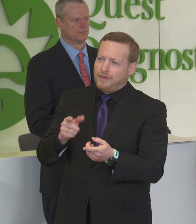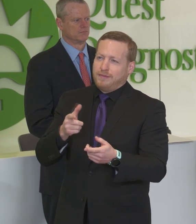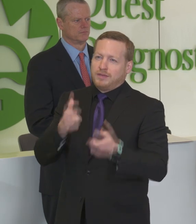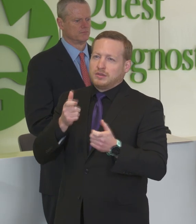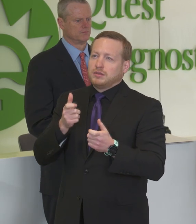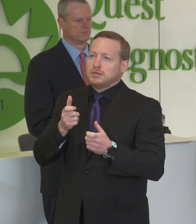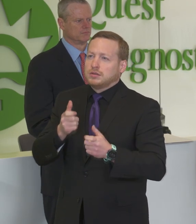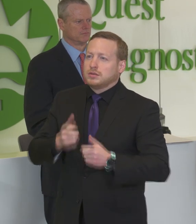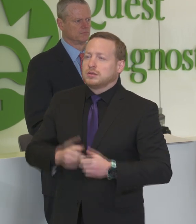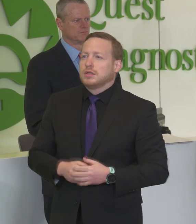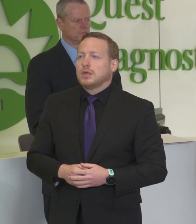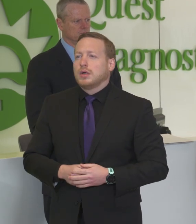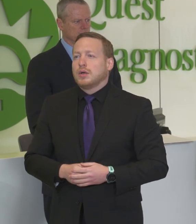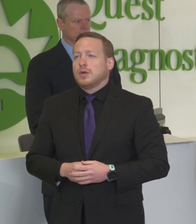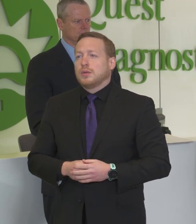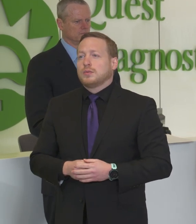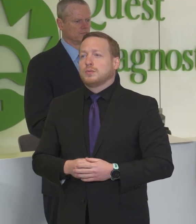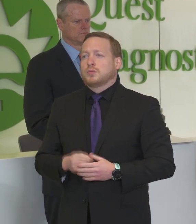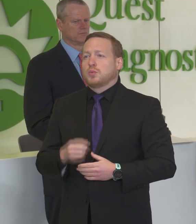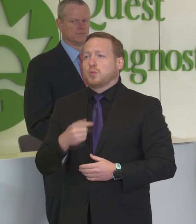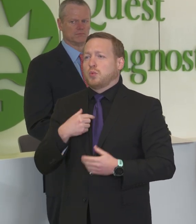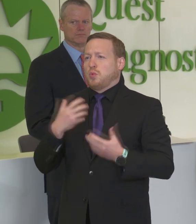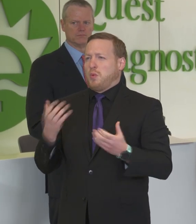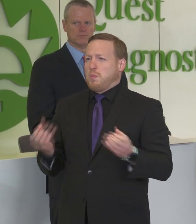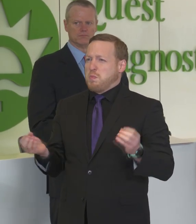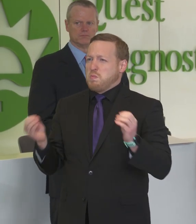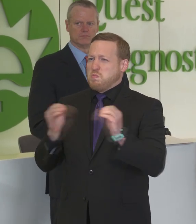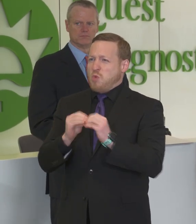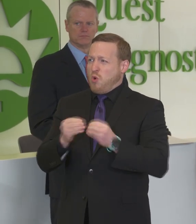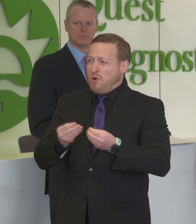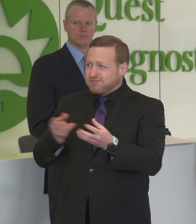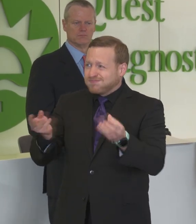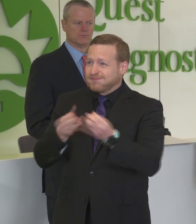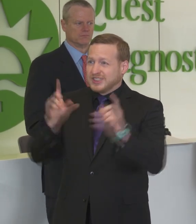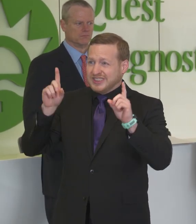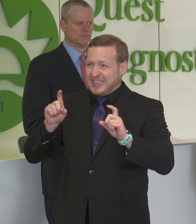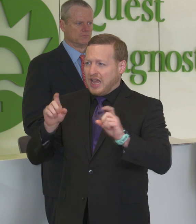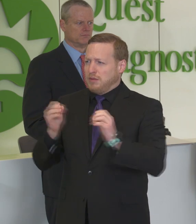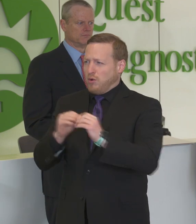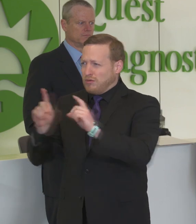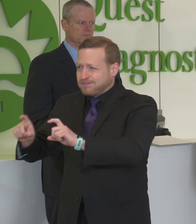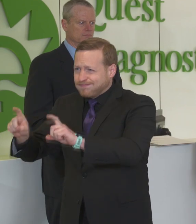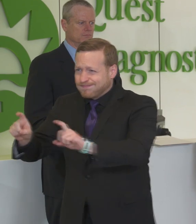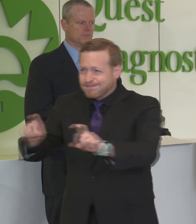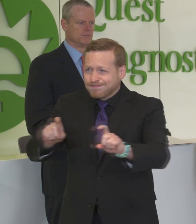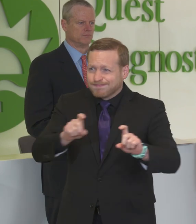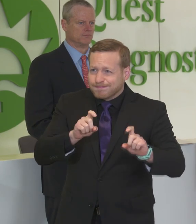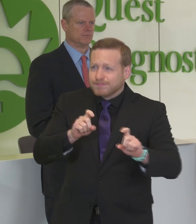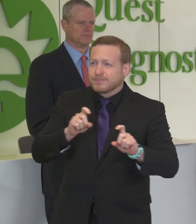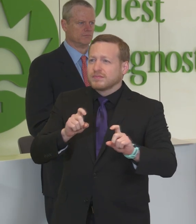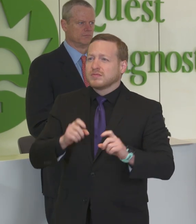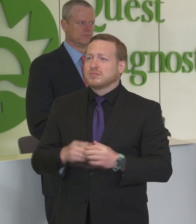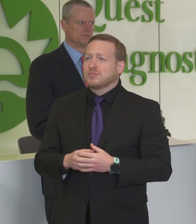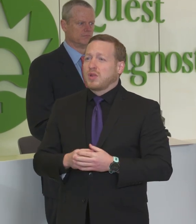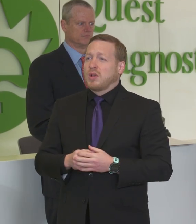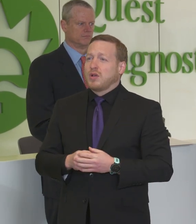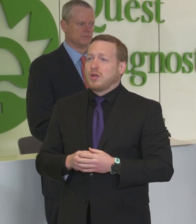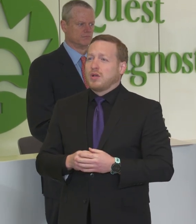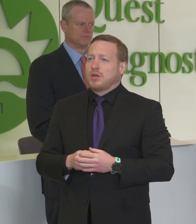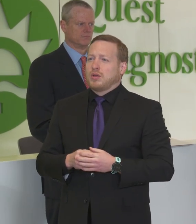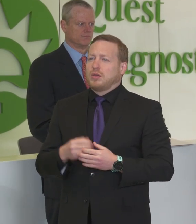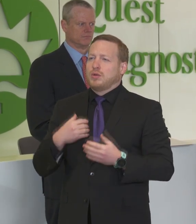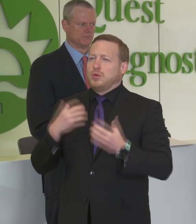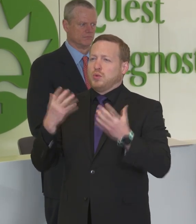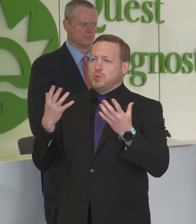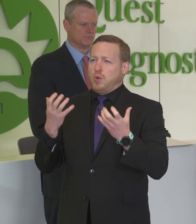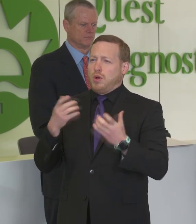testing capacity as possible and to also triage testing. And what I mean by that is to ensure that our healthcare workers